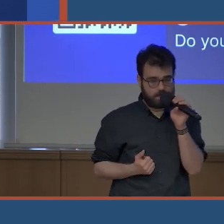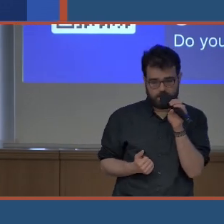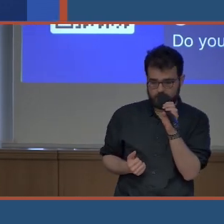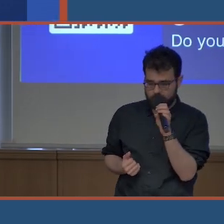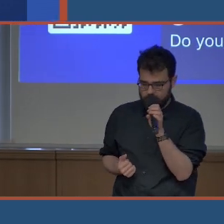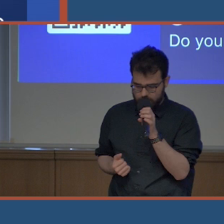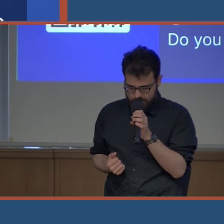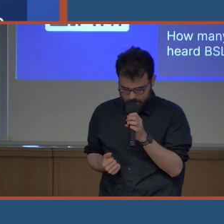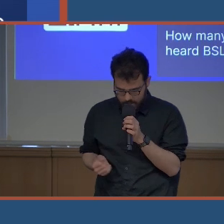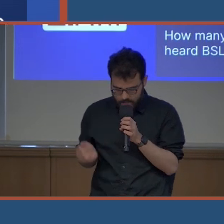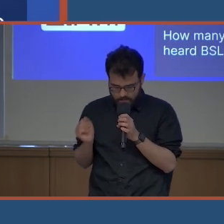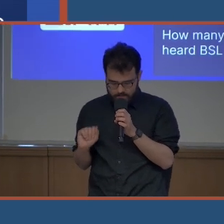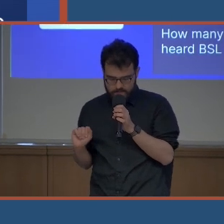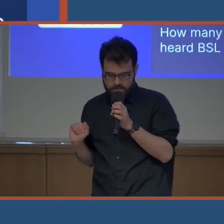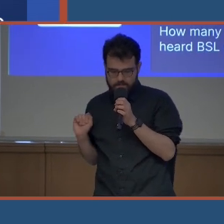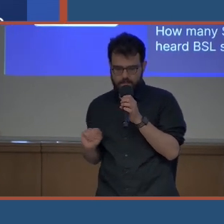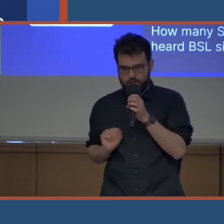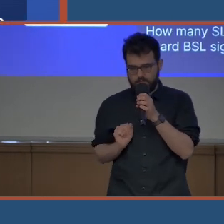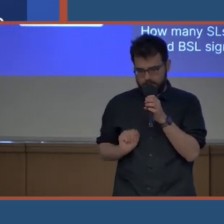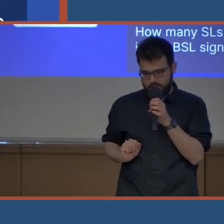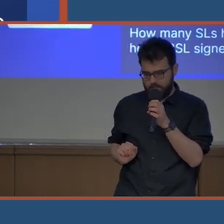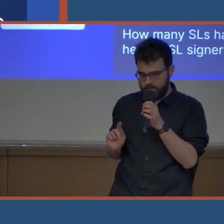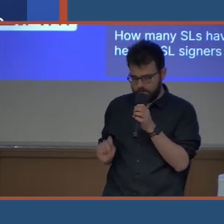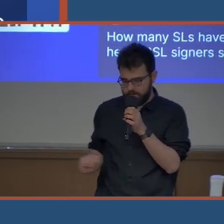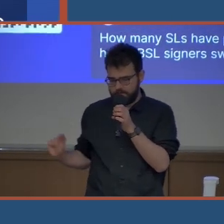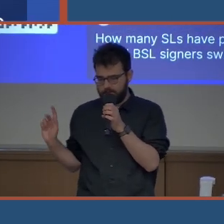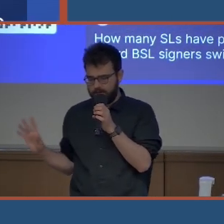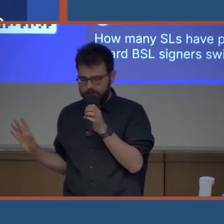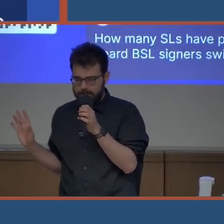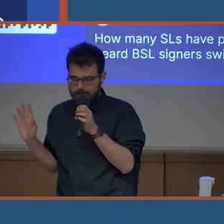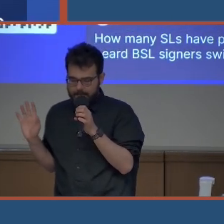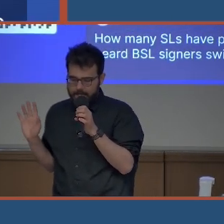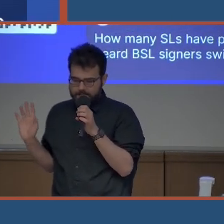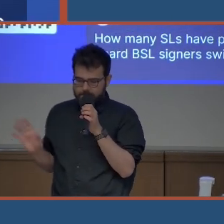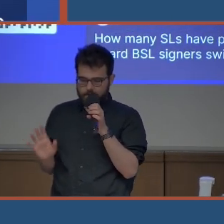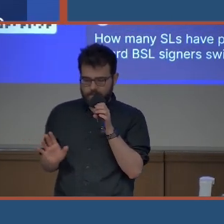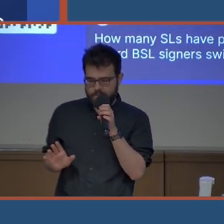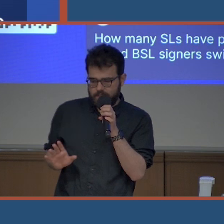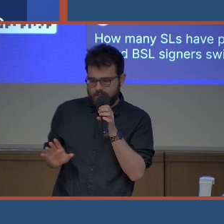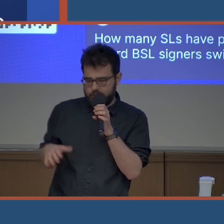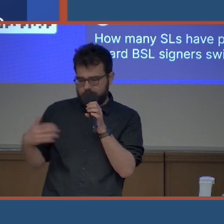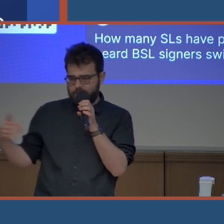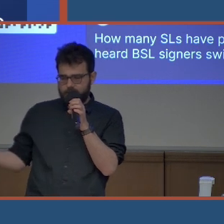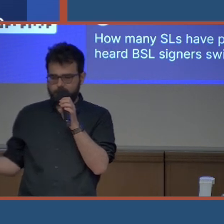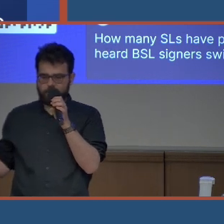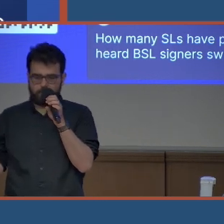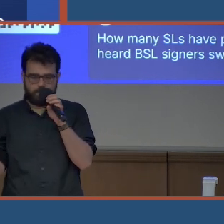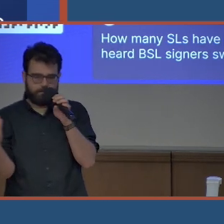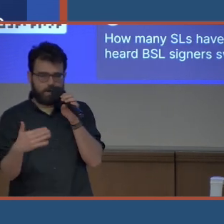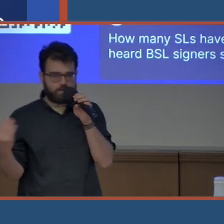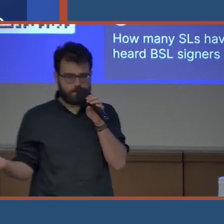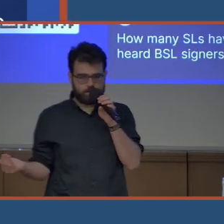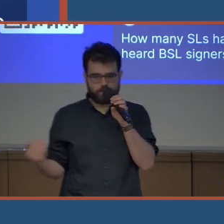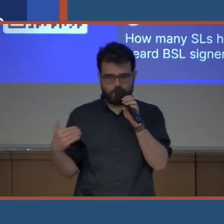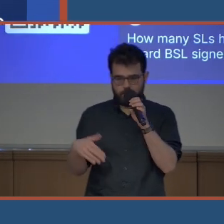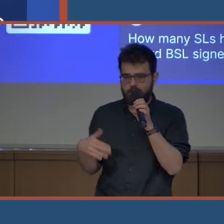is actually international sign? This is a sign language pidgin used by deaf communities or deaf people from